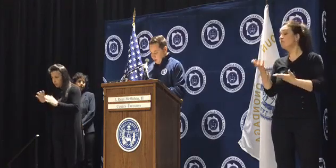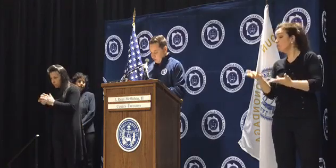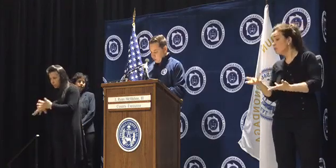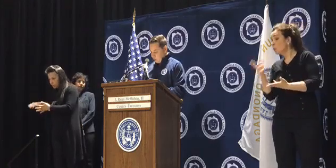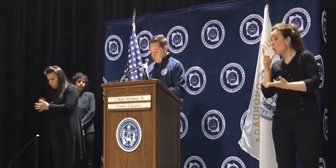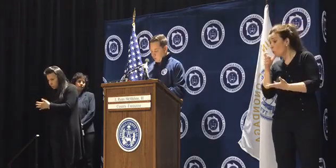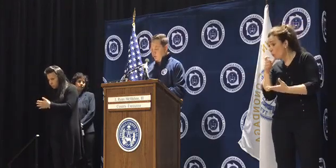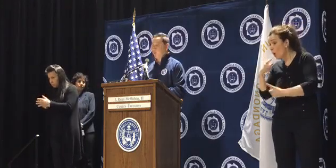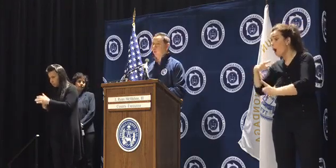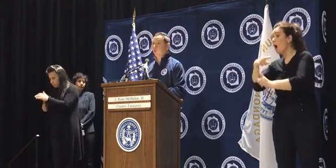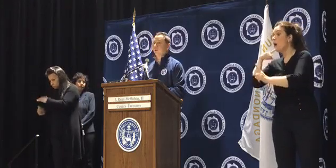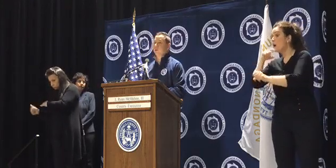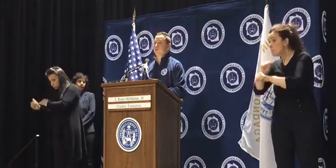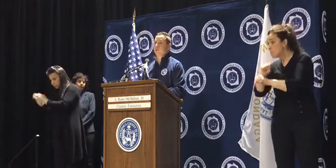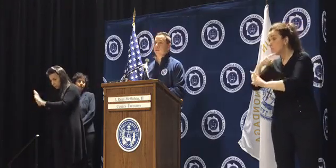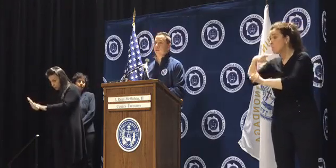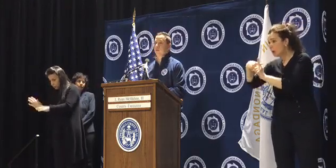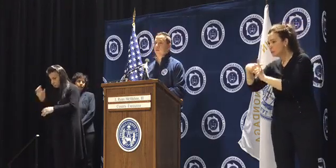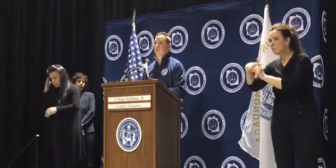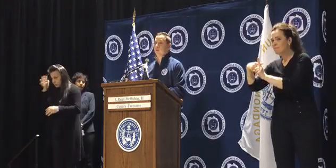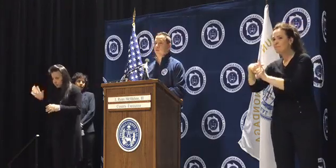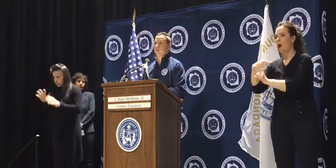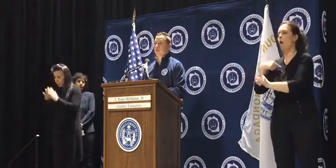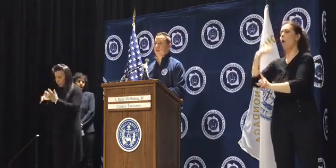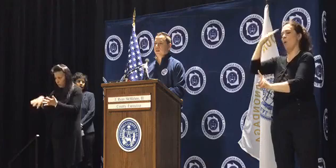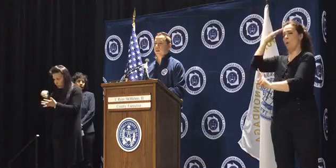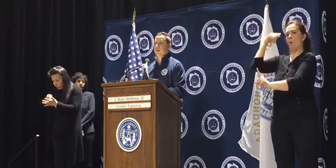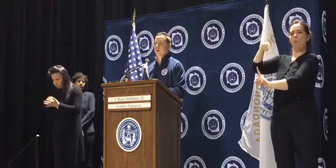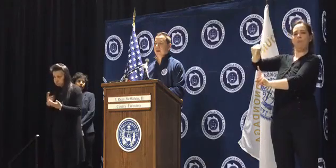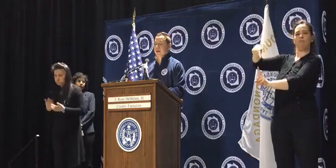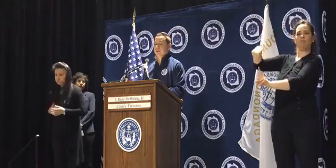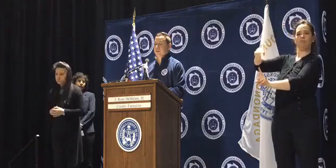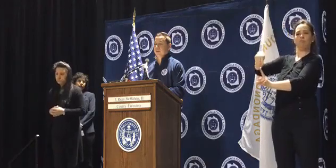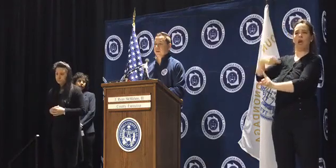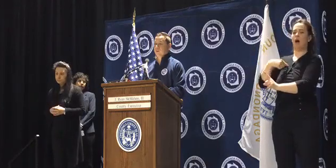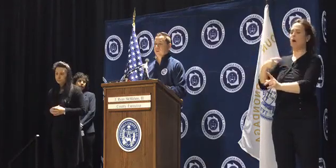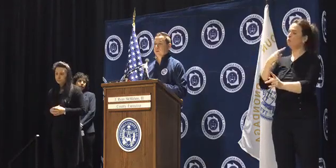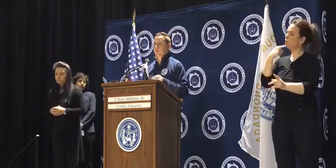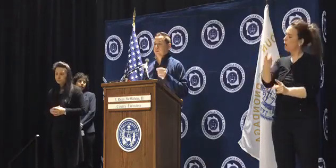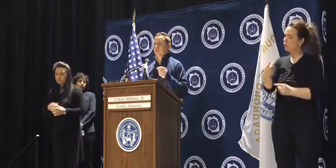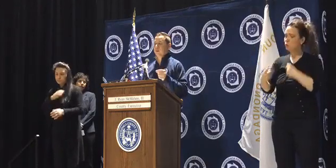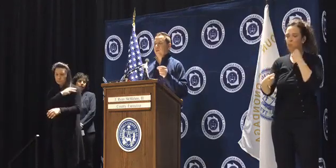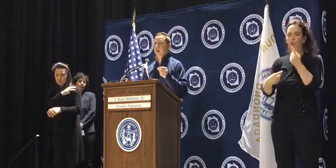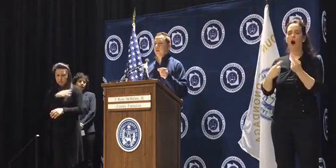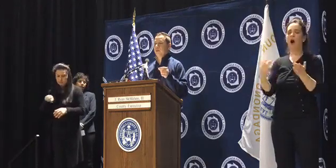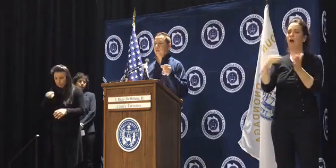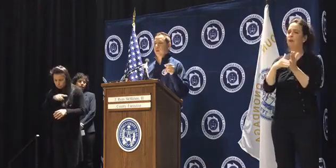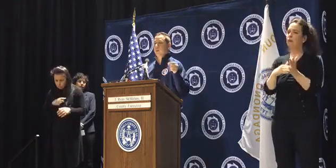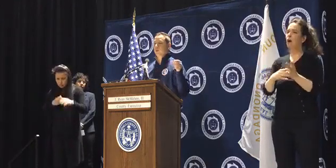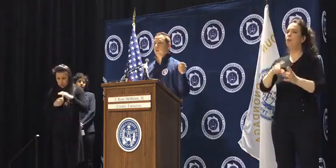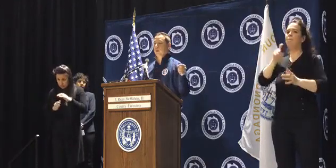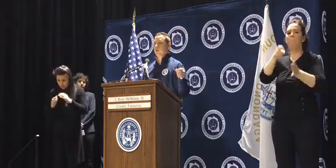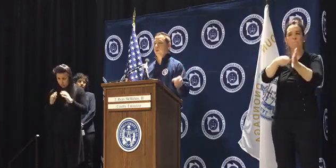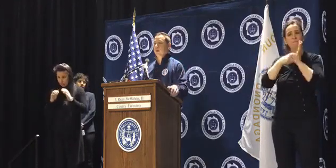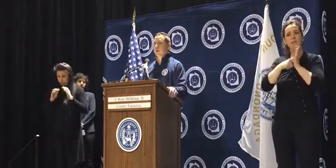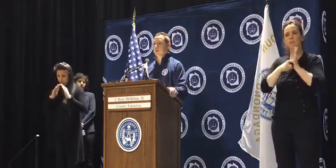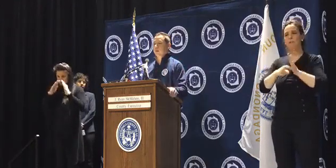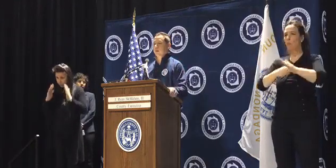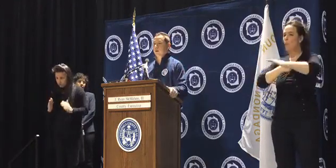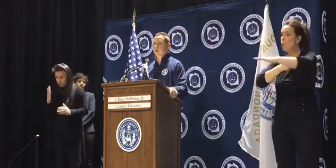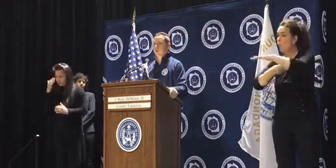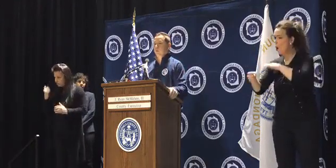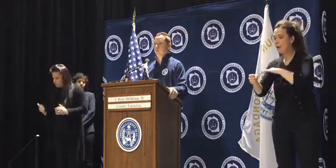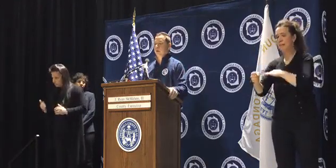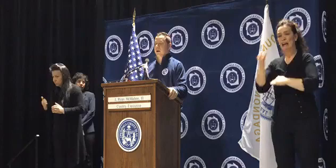you're in a mandatory quarantine for a reason. Either you're sick and you got tested, which means there's enough evidence that we had to rule out